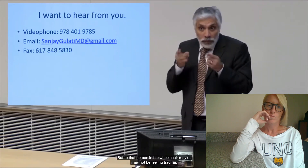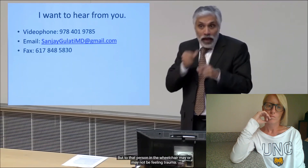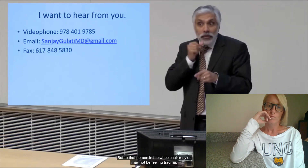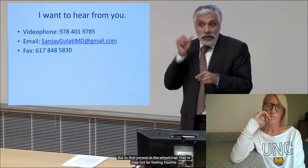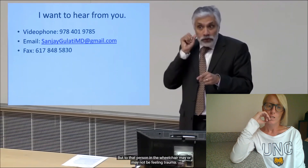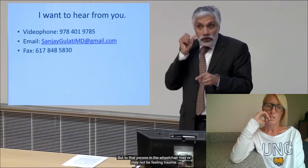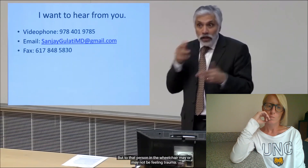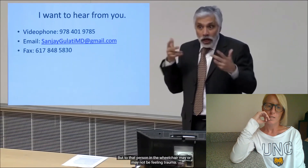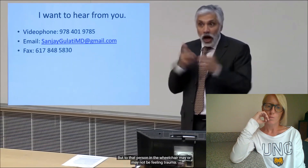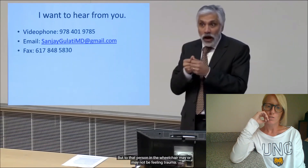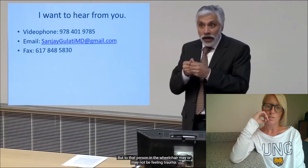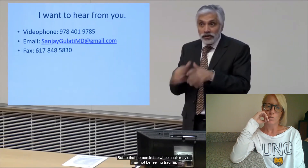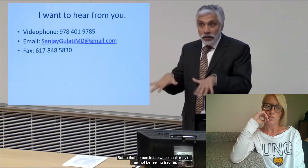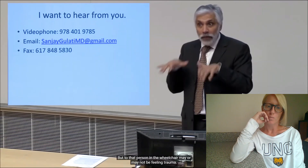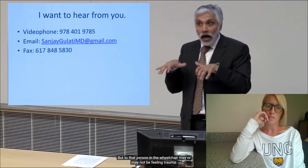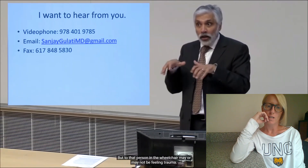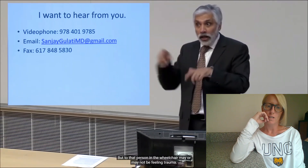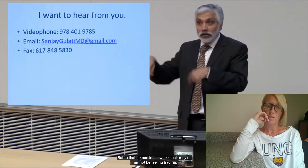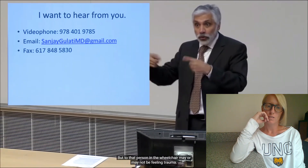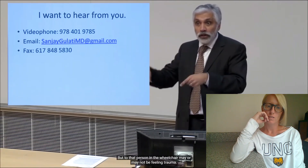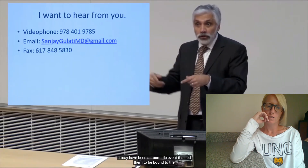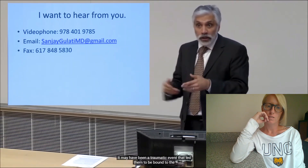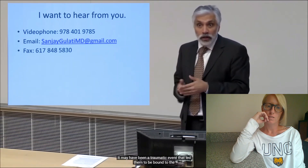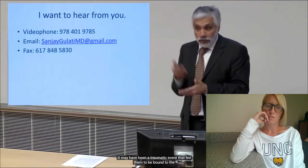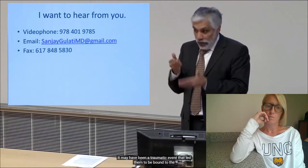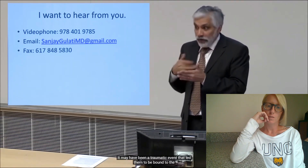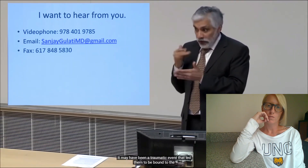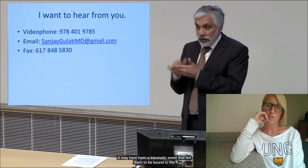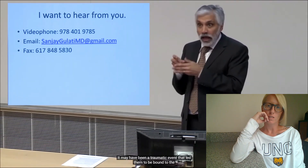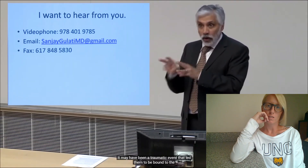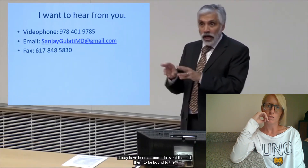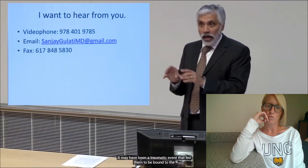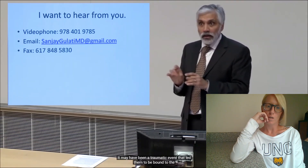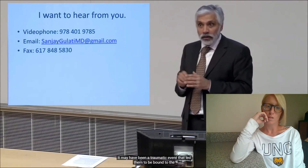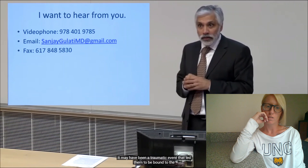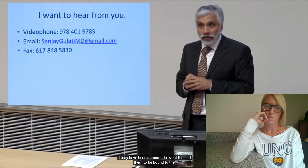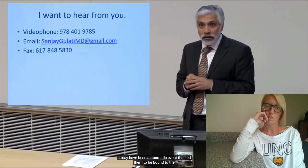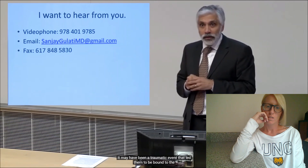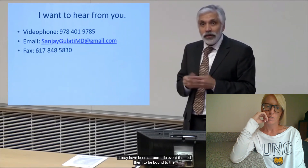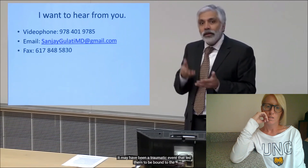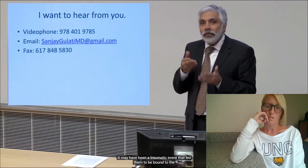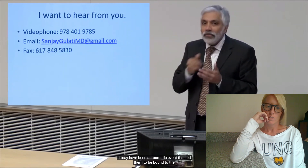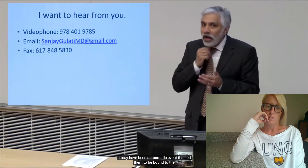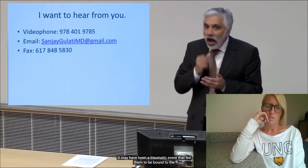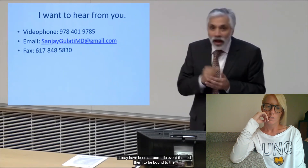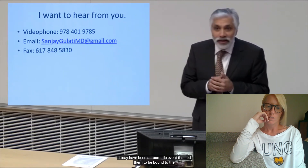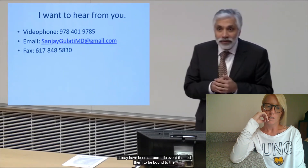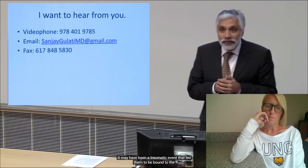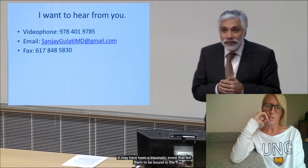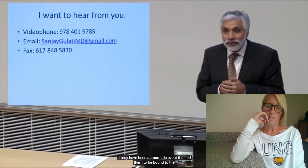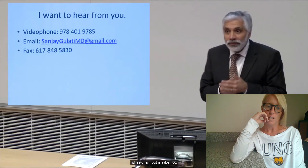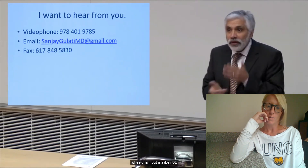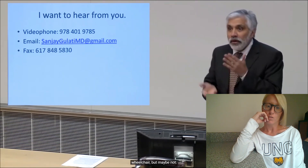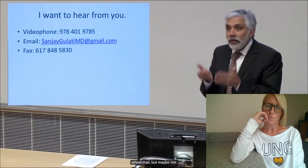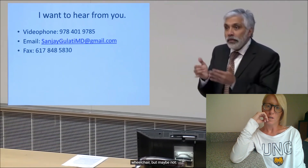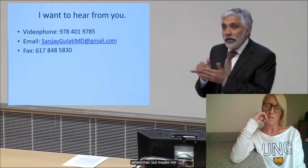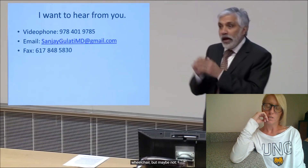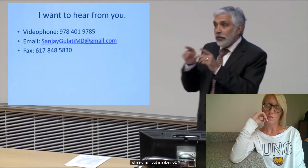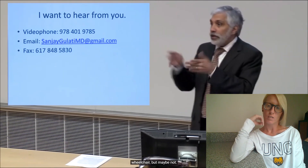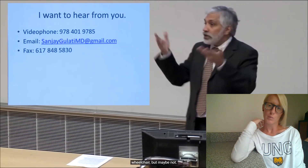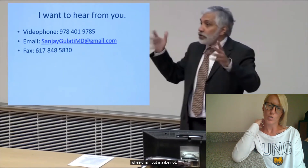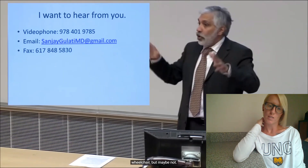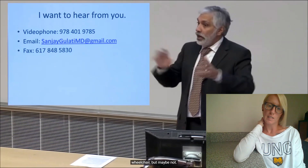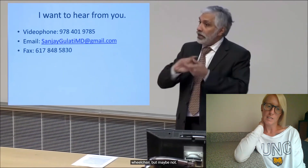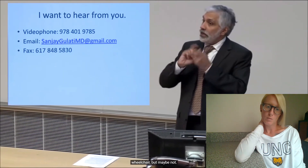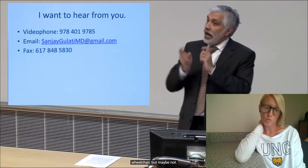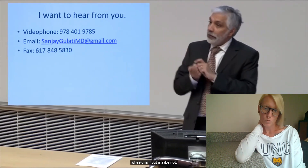But the person in a wheelchair But may that or may person not be literally feeling may not trauma. Be feeling It may have been a trauma. traumatic event that led them to be And bound it to the may have wheelchair, been a but maybe traumatic